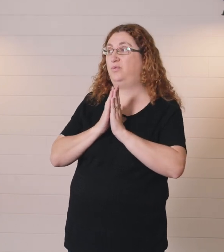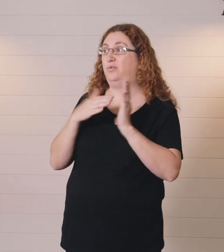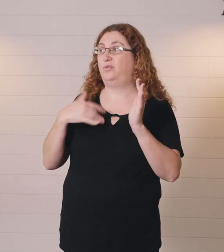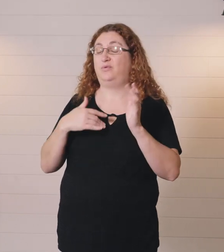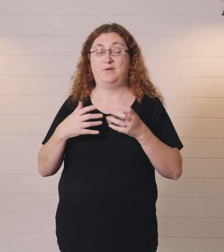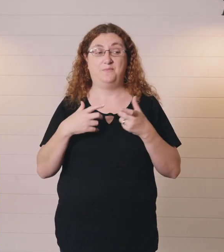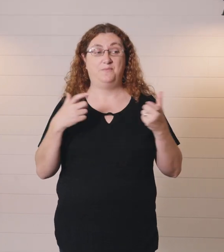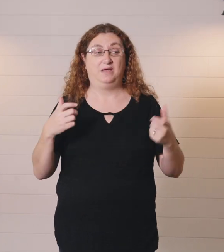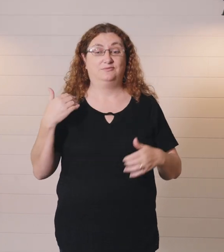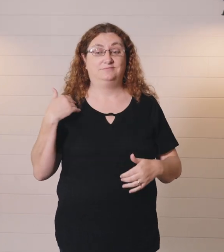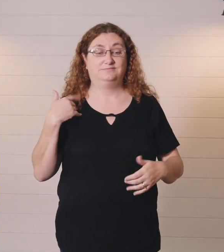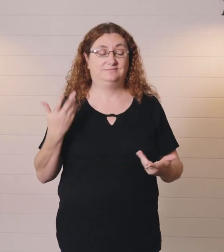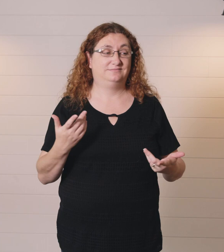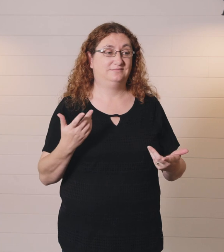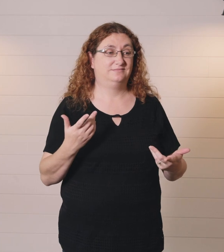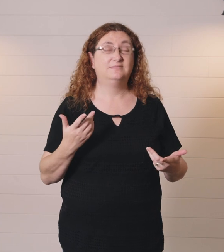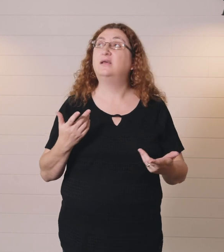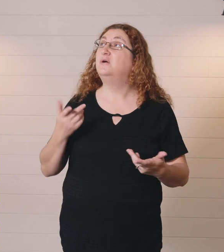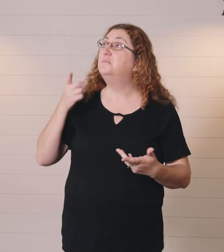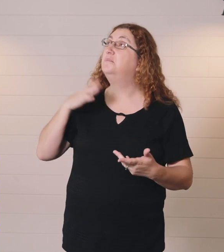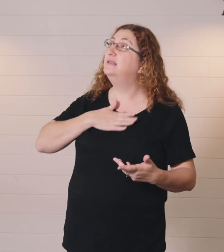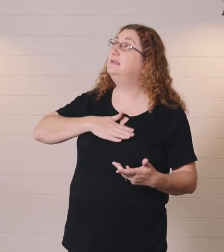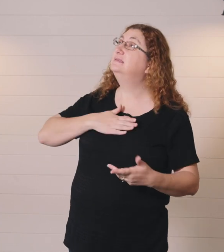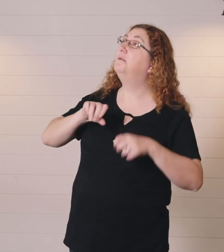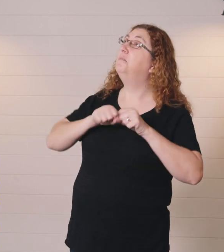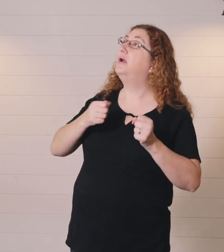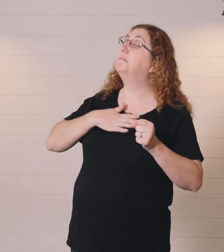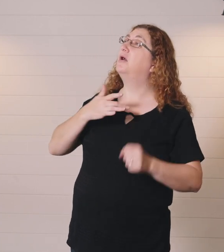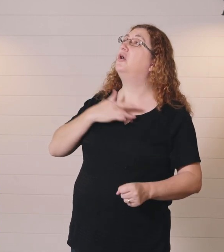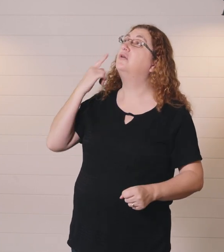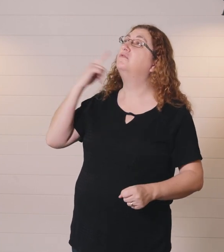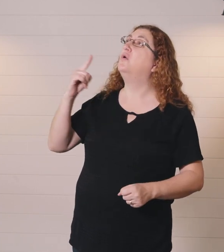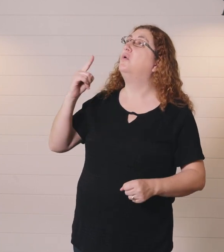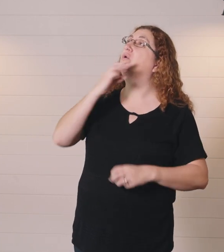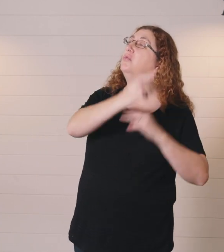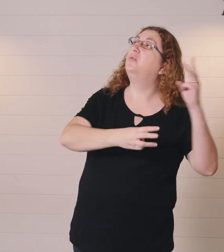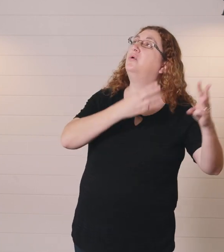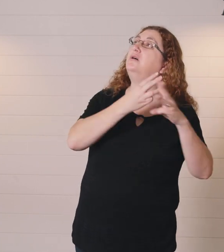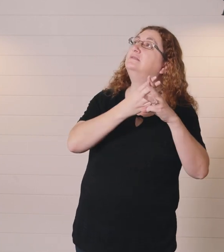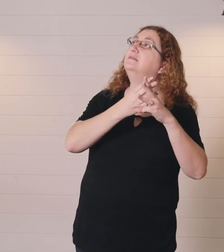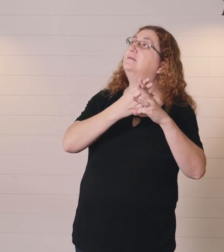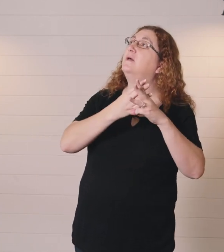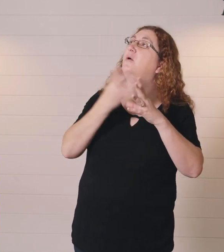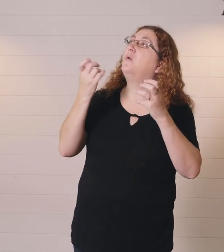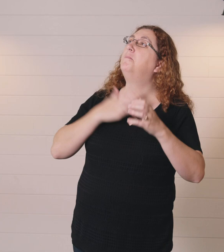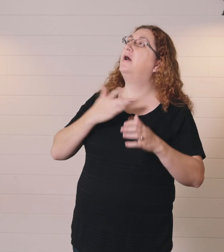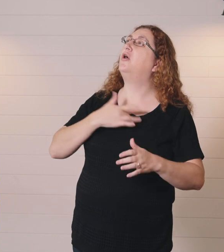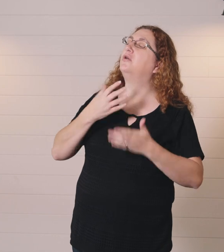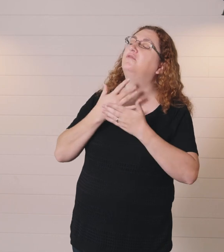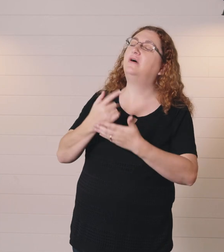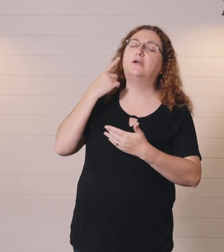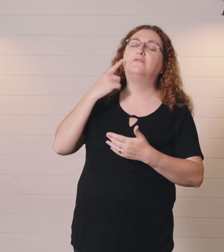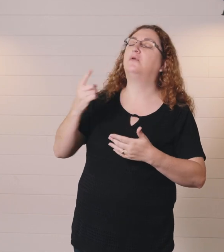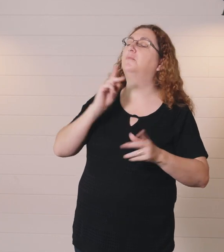break my heart for the nations? Would you, Lord, give me this grace of a burning heart for lost